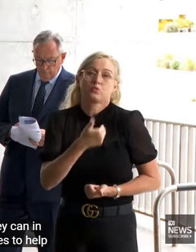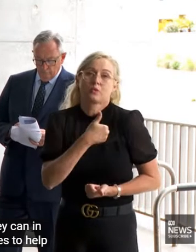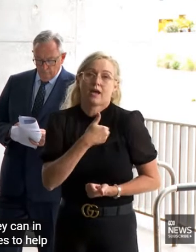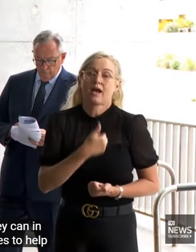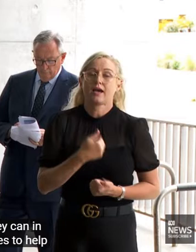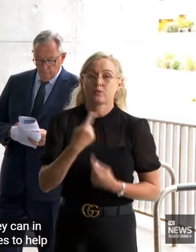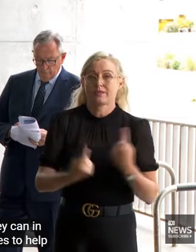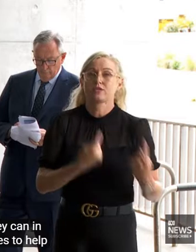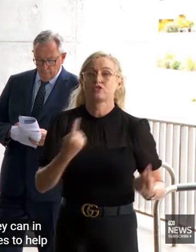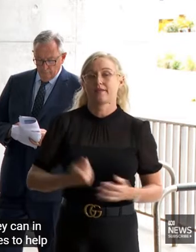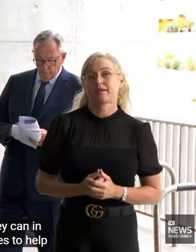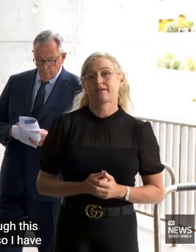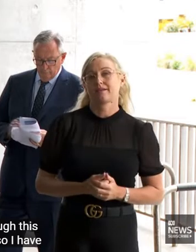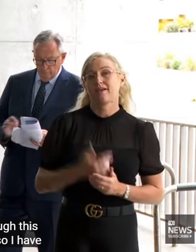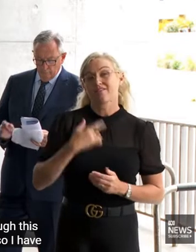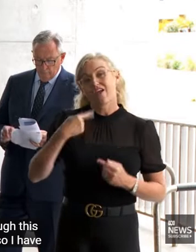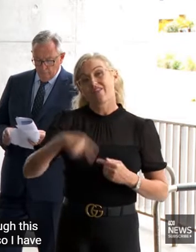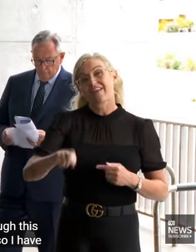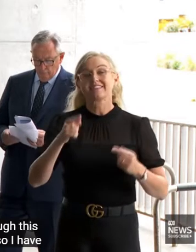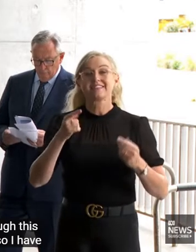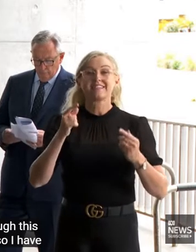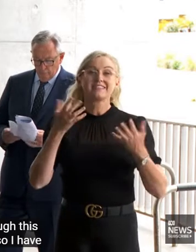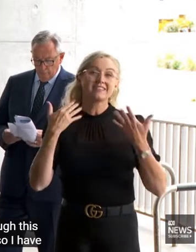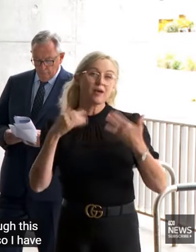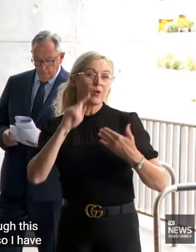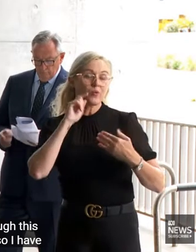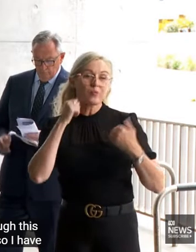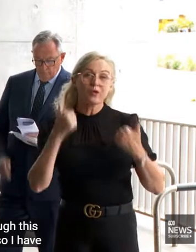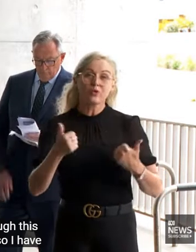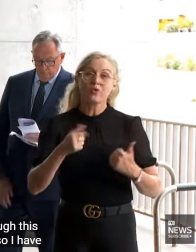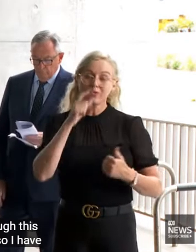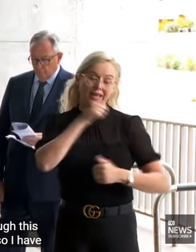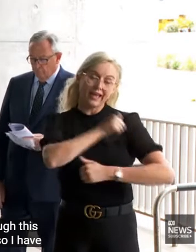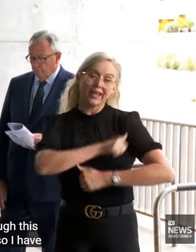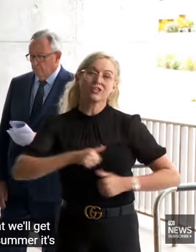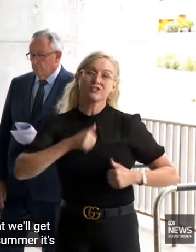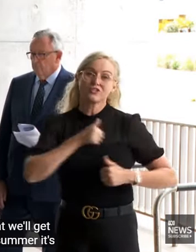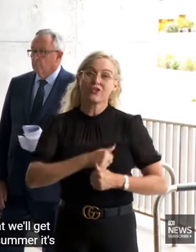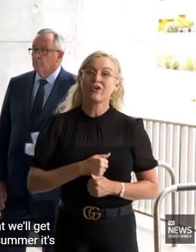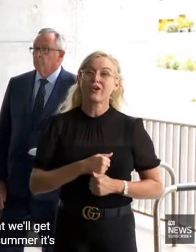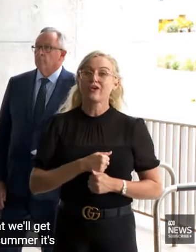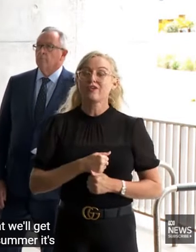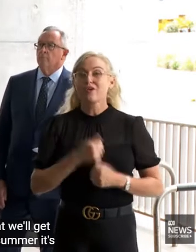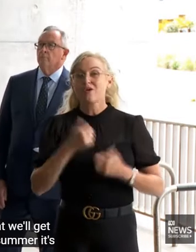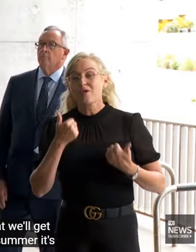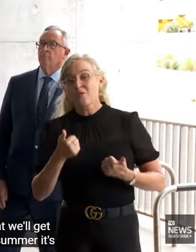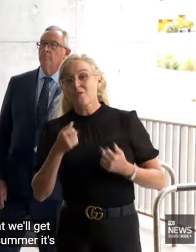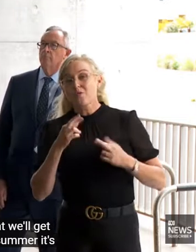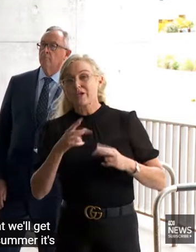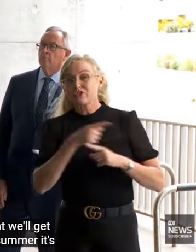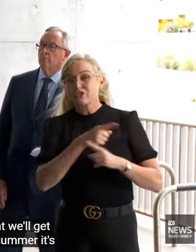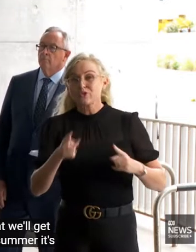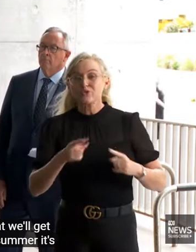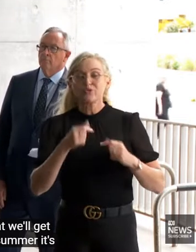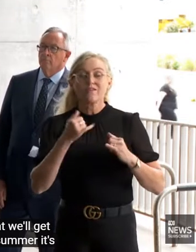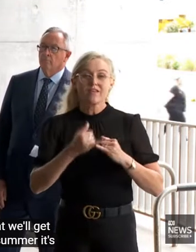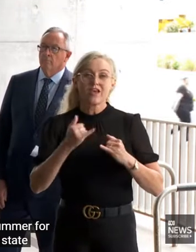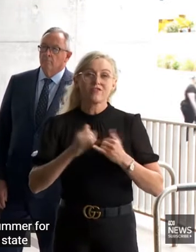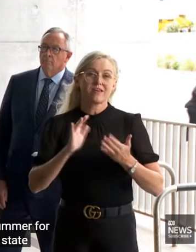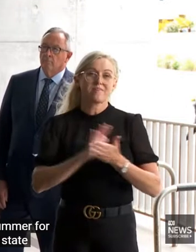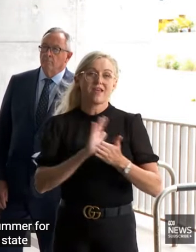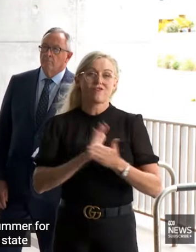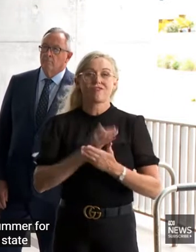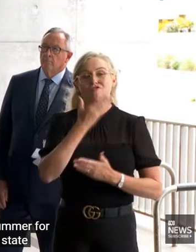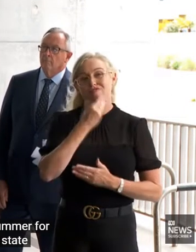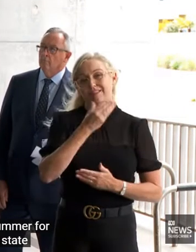get through this summer. It's going to be a great summer for the people of our state, and I want to wish everybody, to you and your families, a very Merry